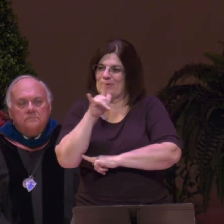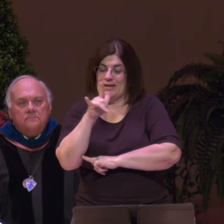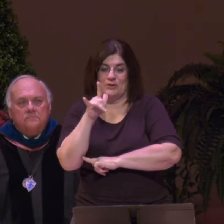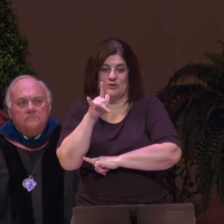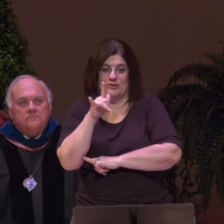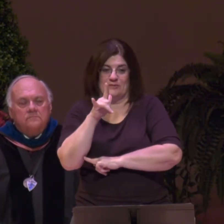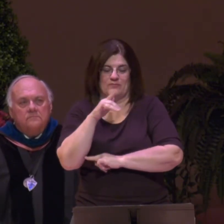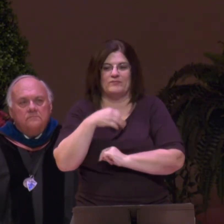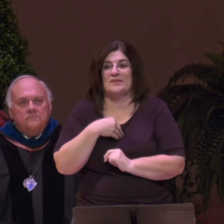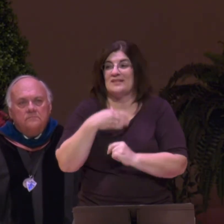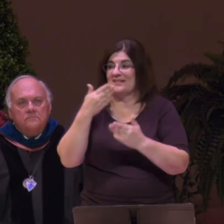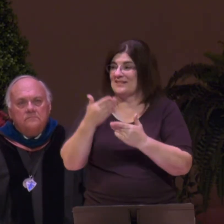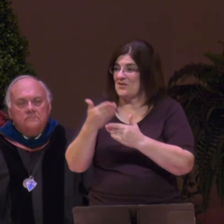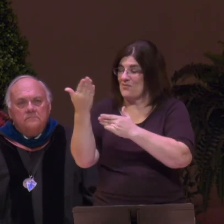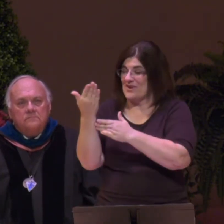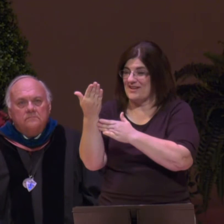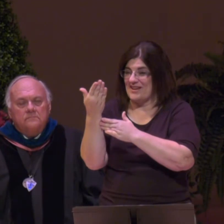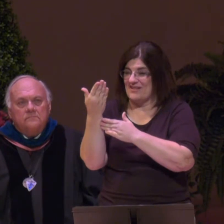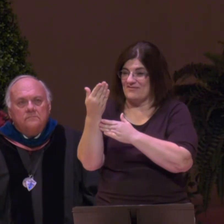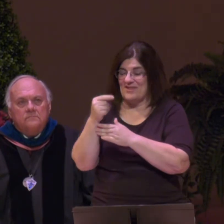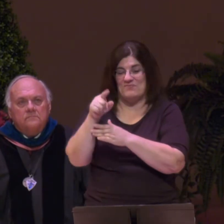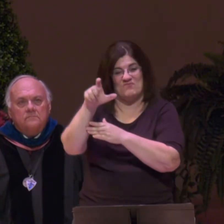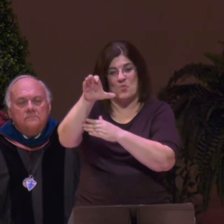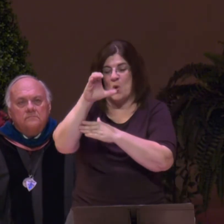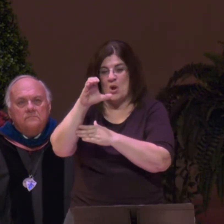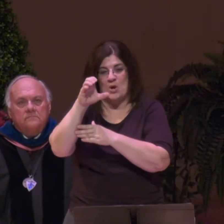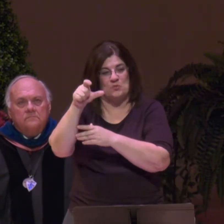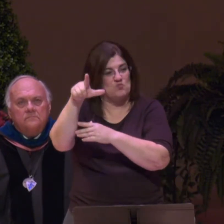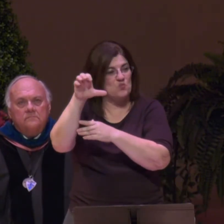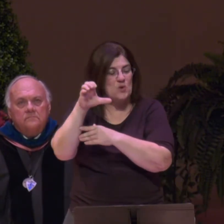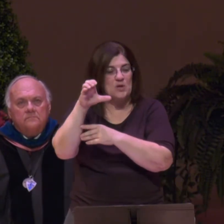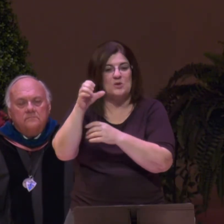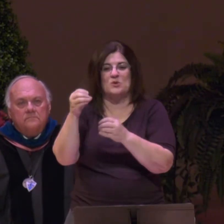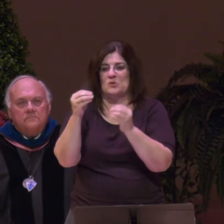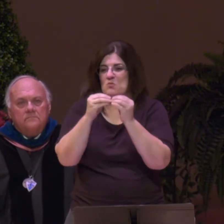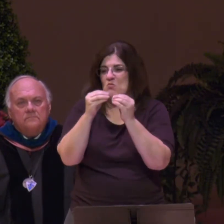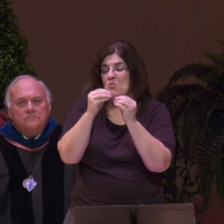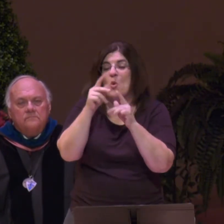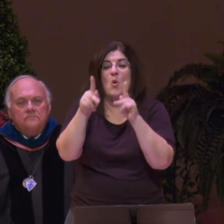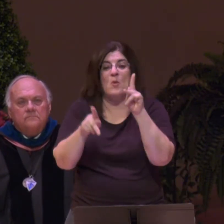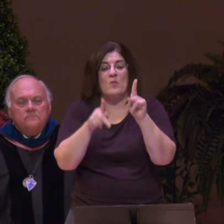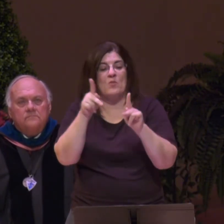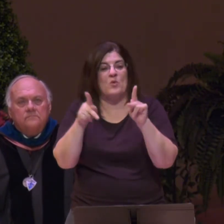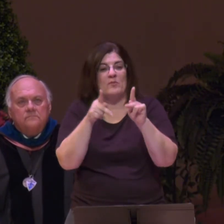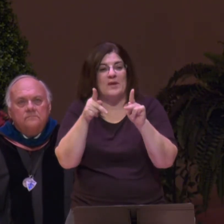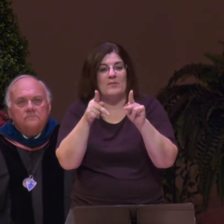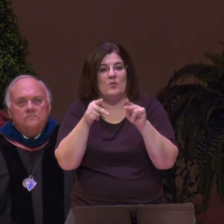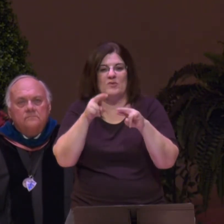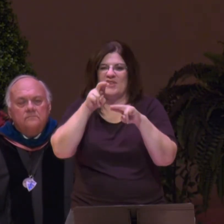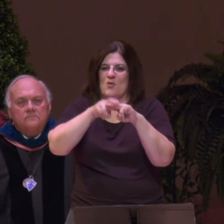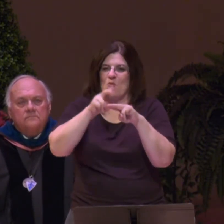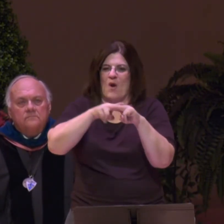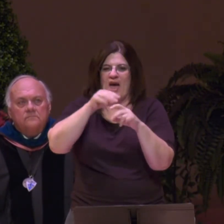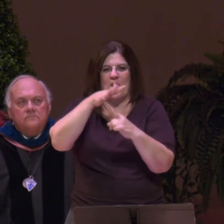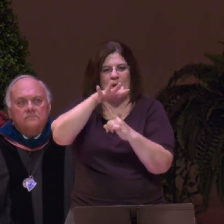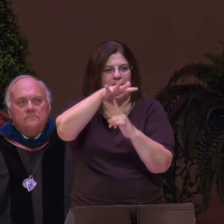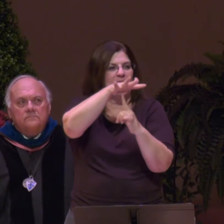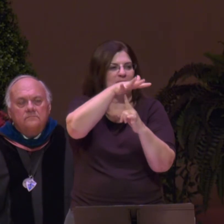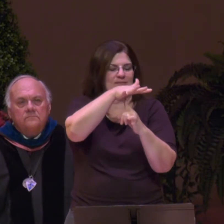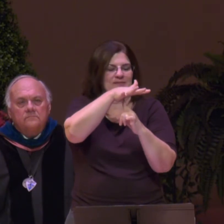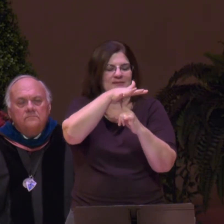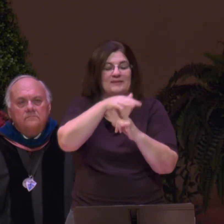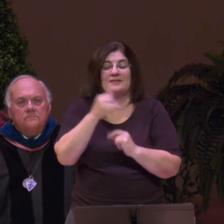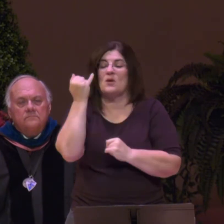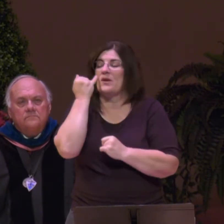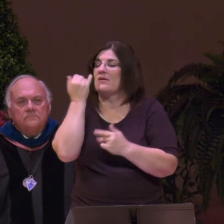provided to hundreds of people. It'll be there again next year, so if you're in the community then, I hope you'll